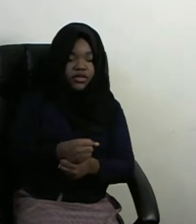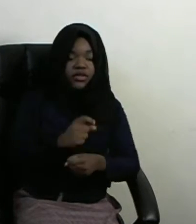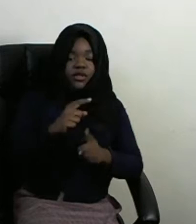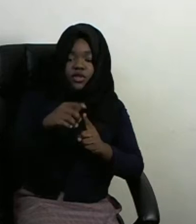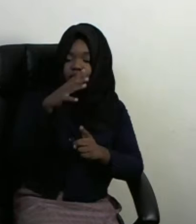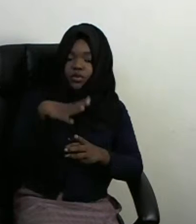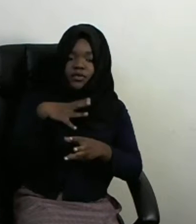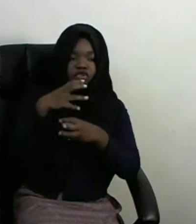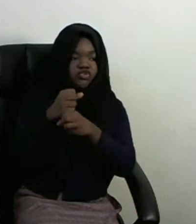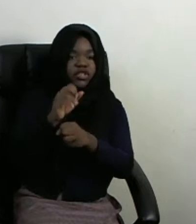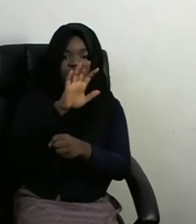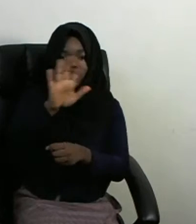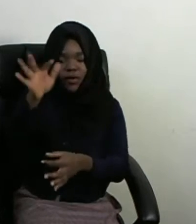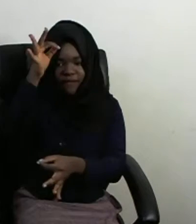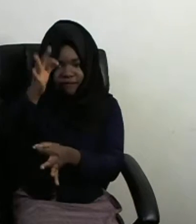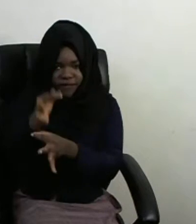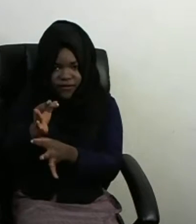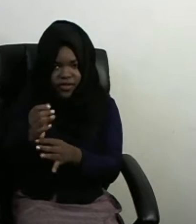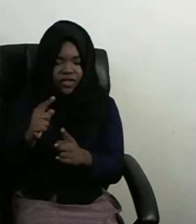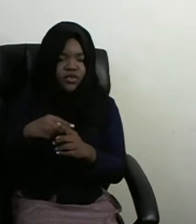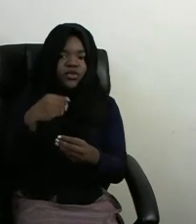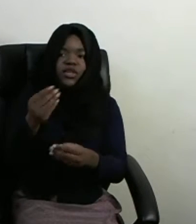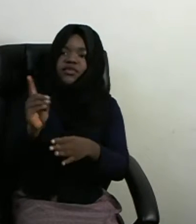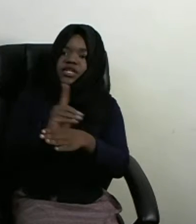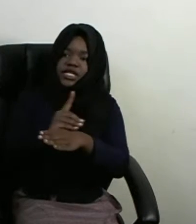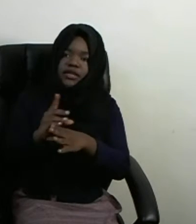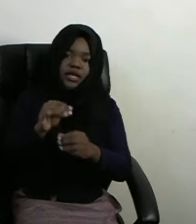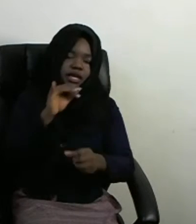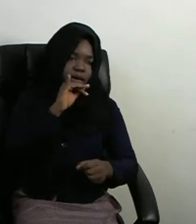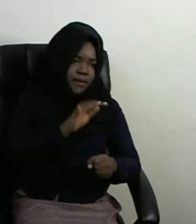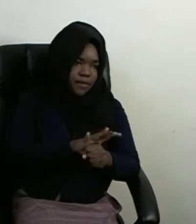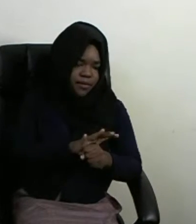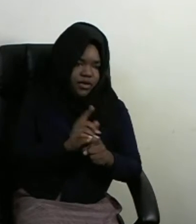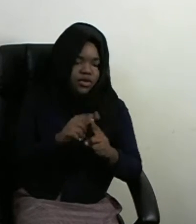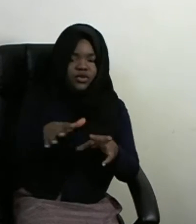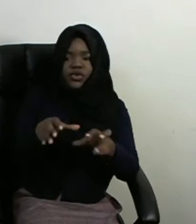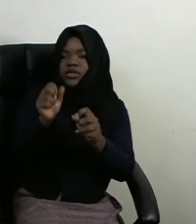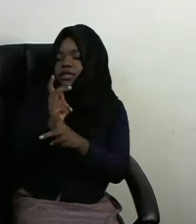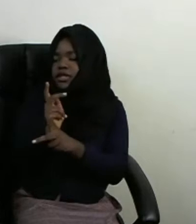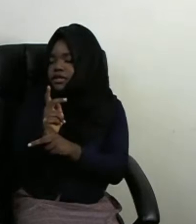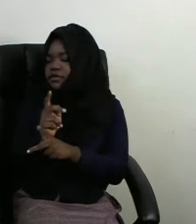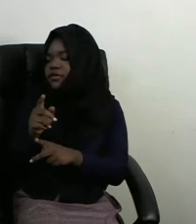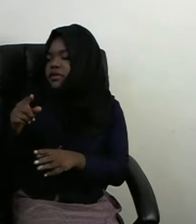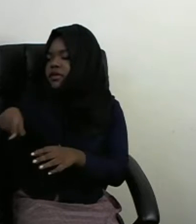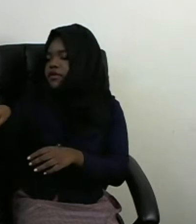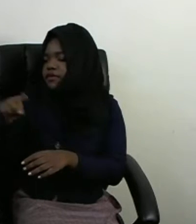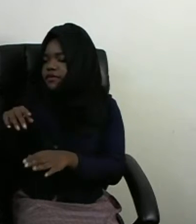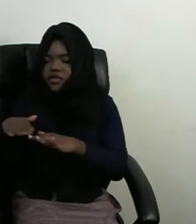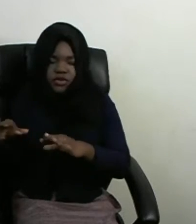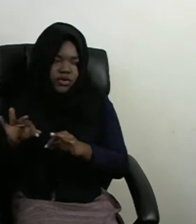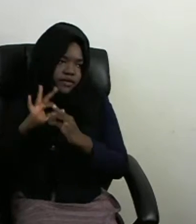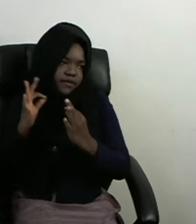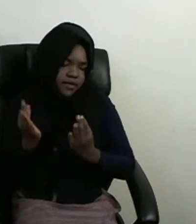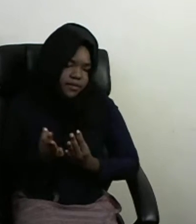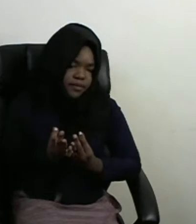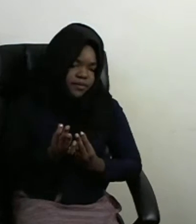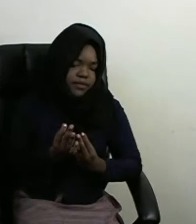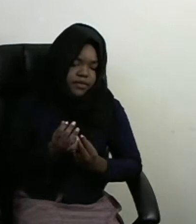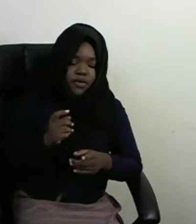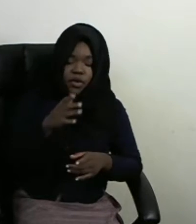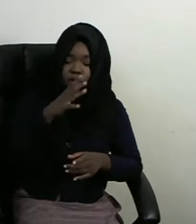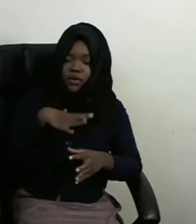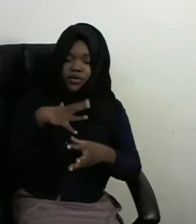faith to give you the discipline and the commitment to take care of her and the children. She